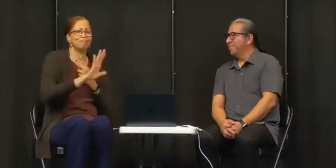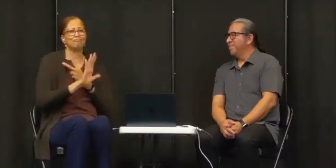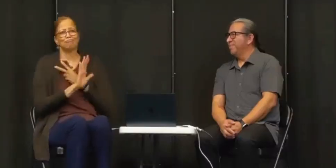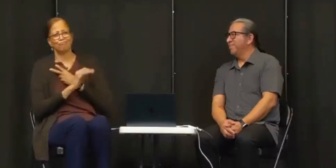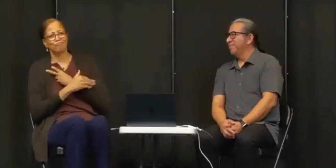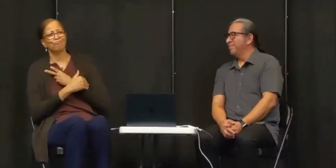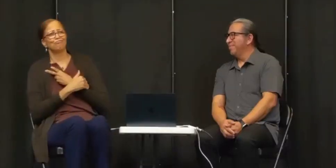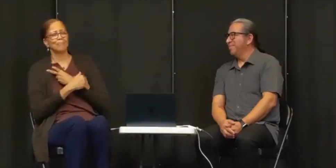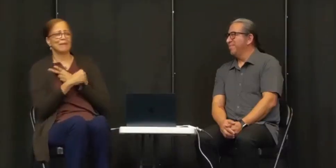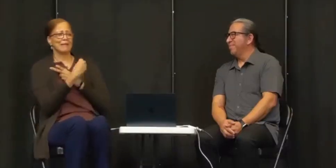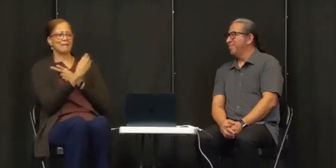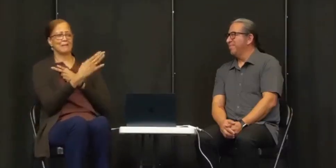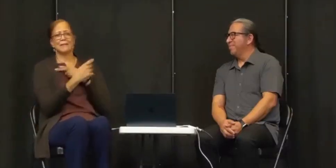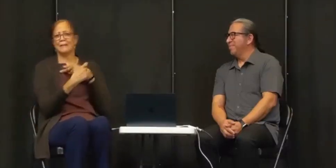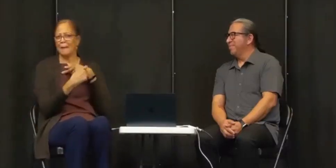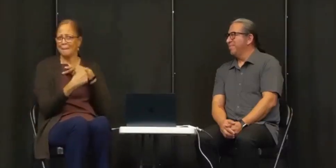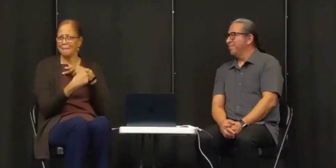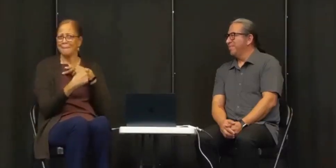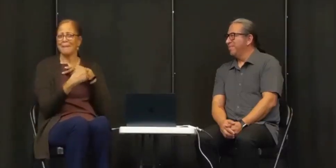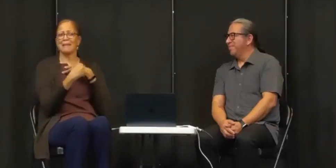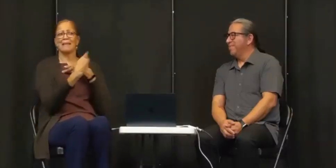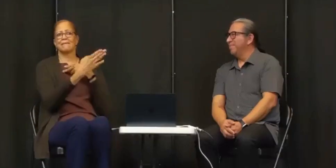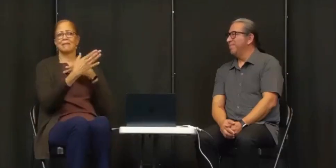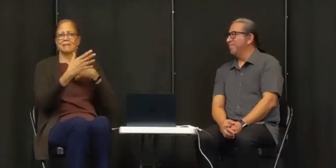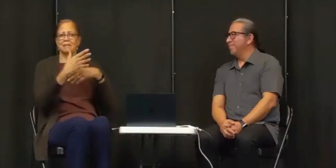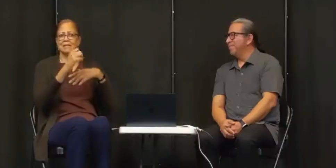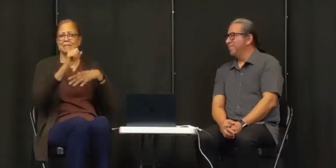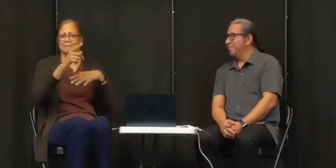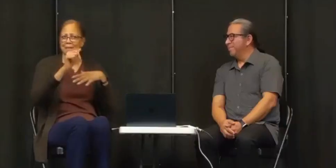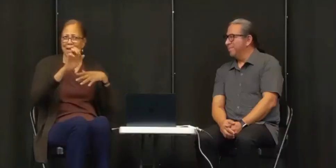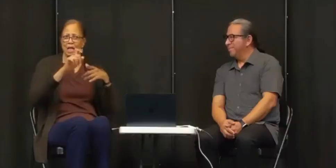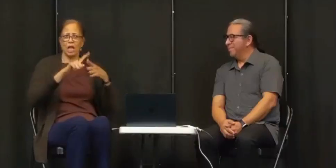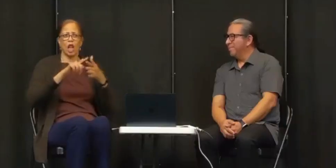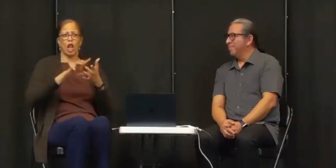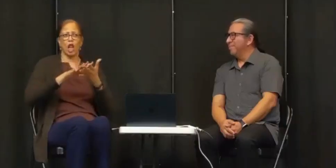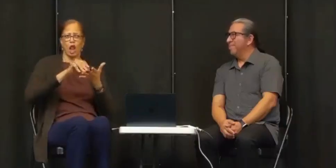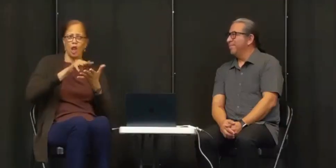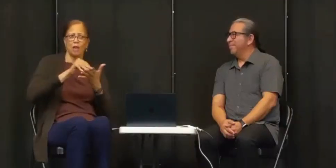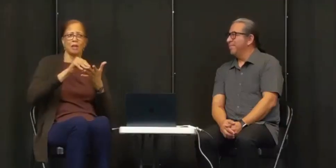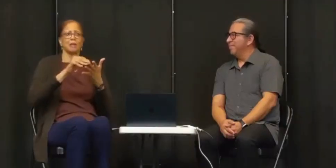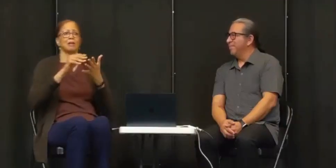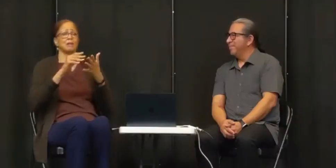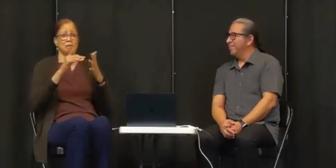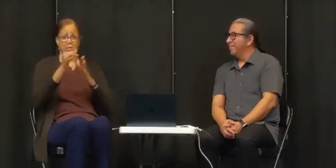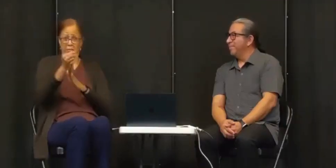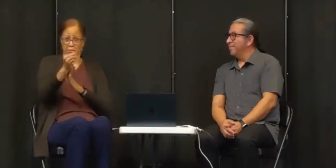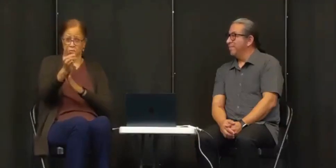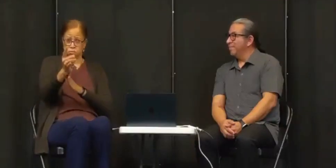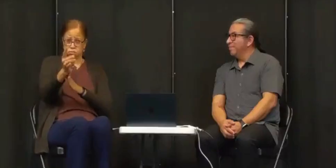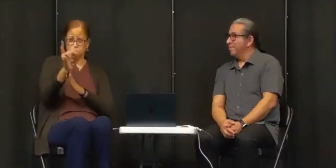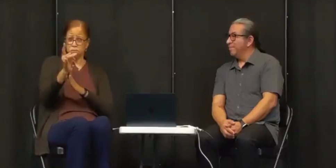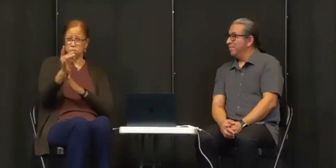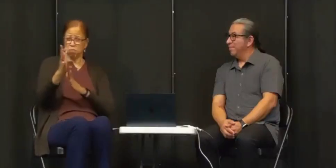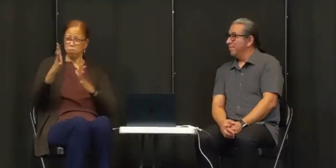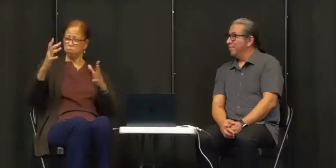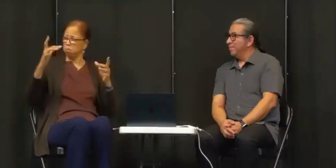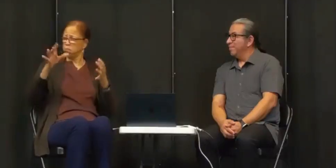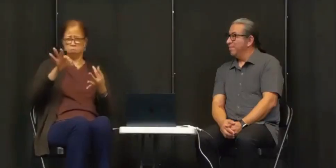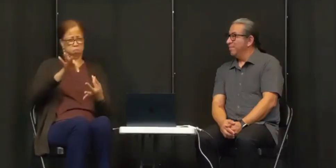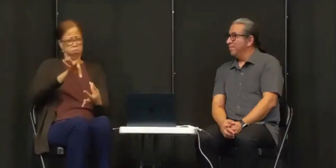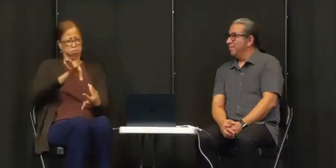them know, hey, this is how I would be helped. This would be a great way for you to communicate with me. You